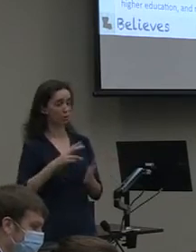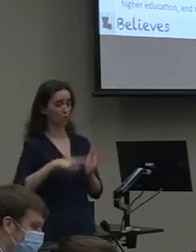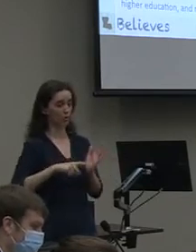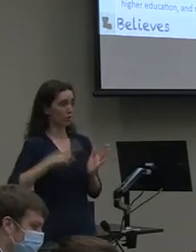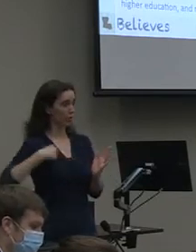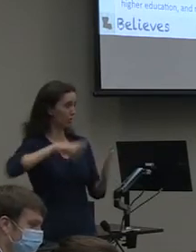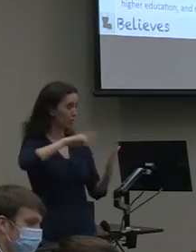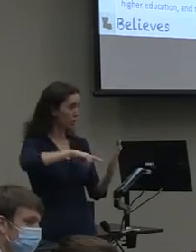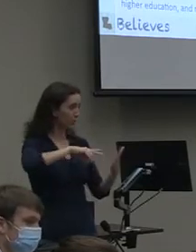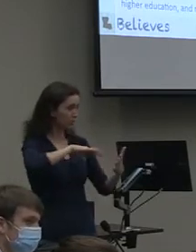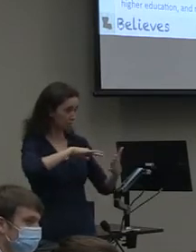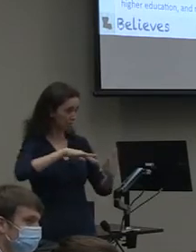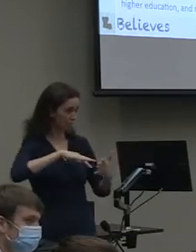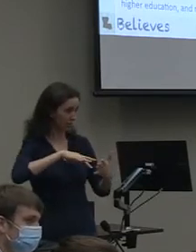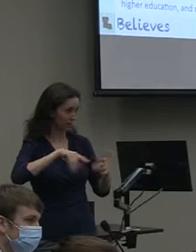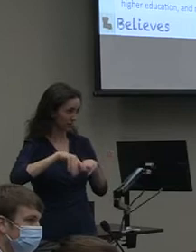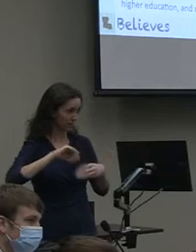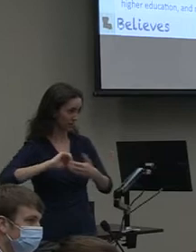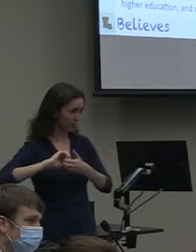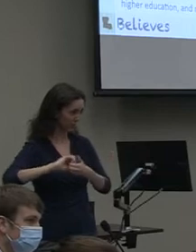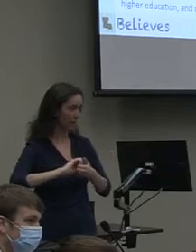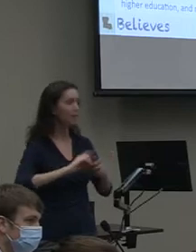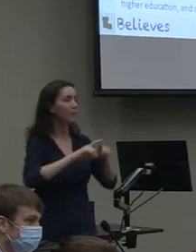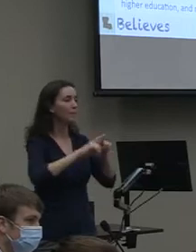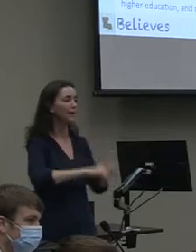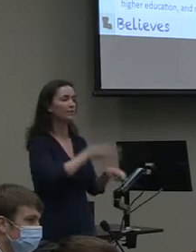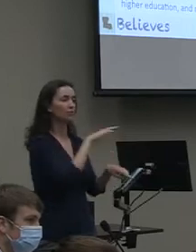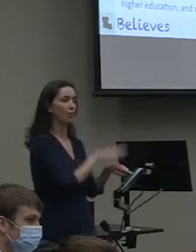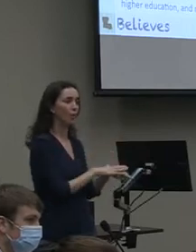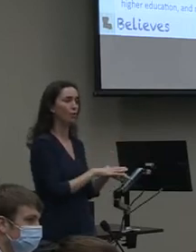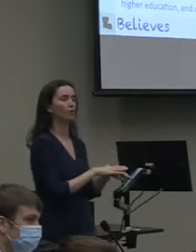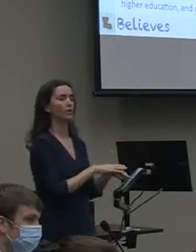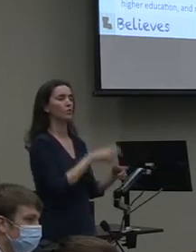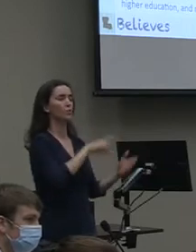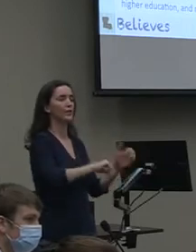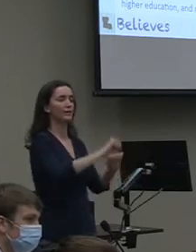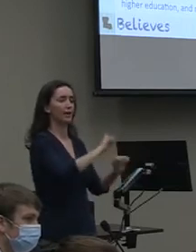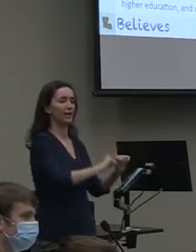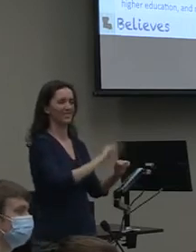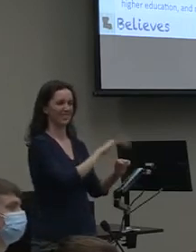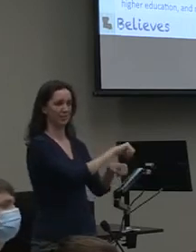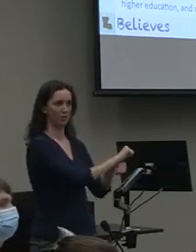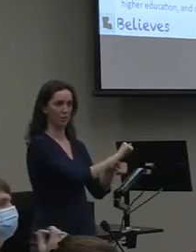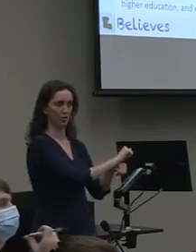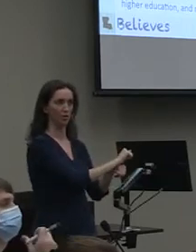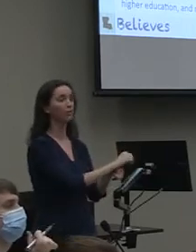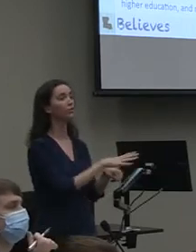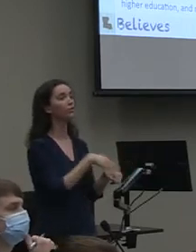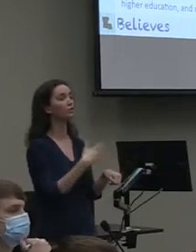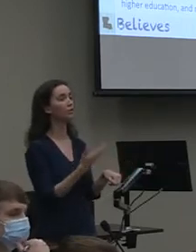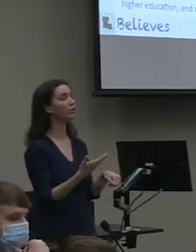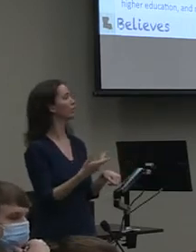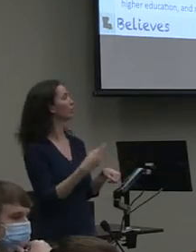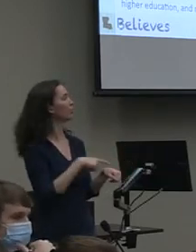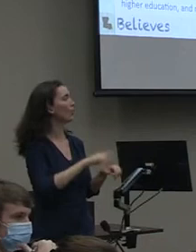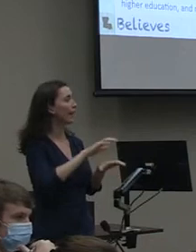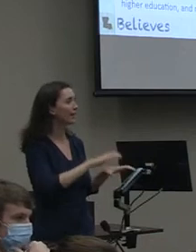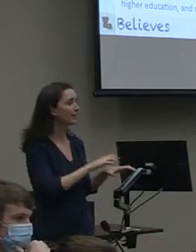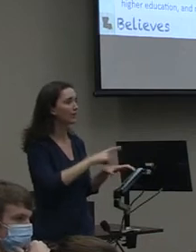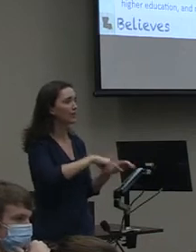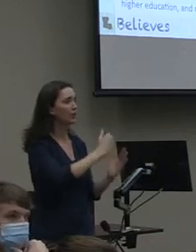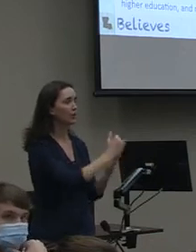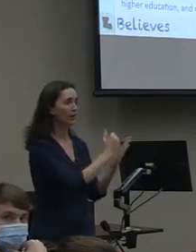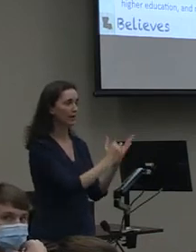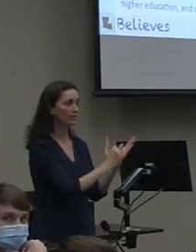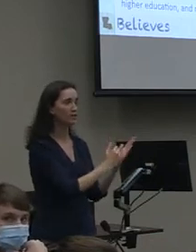collaborative was grounded in the work of the science of reading. And so those activities and those lessons are